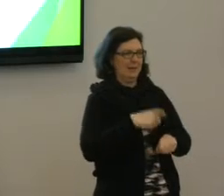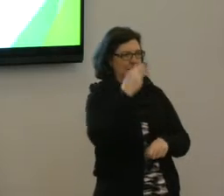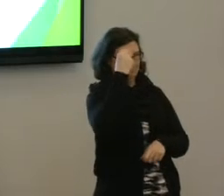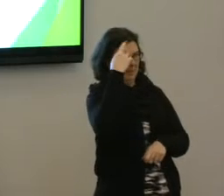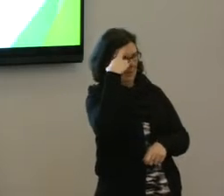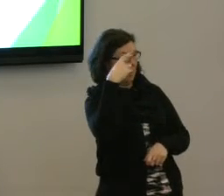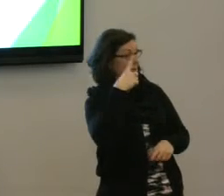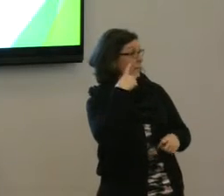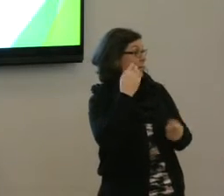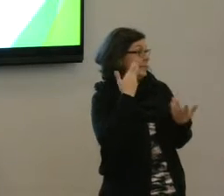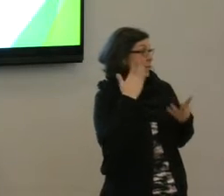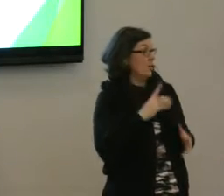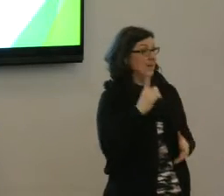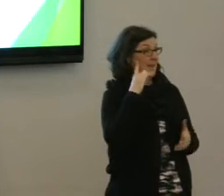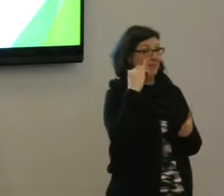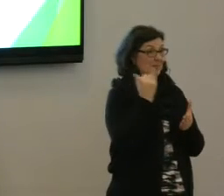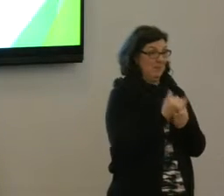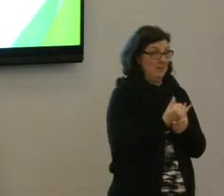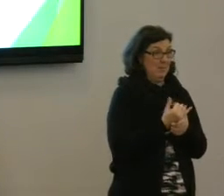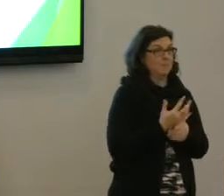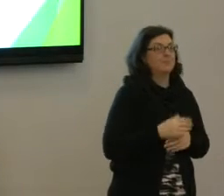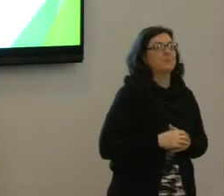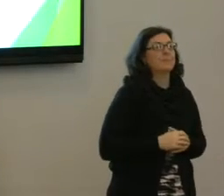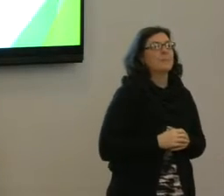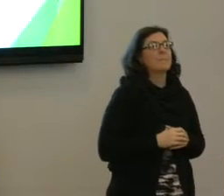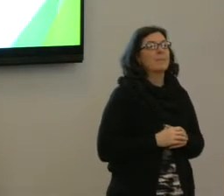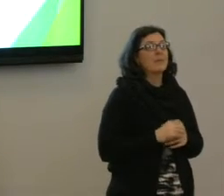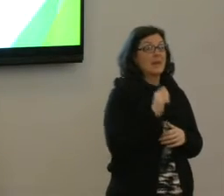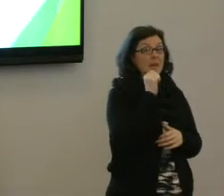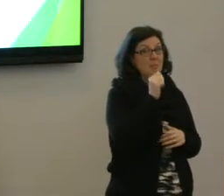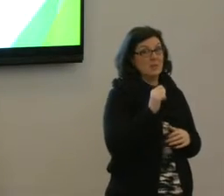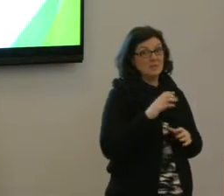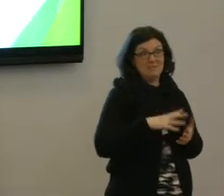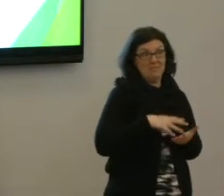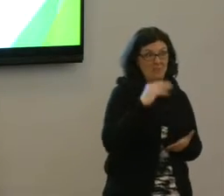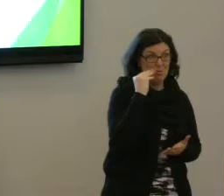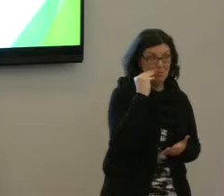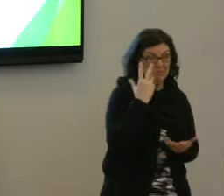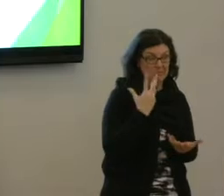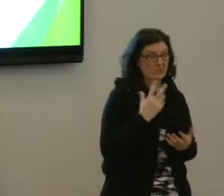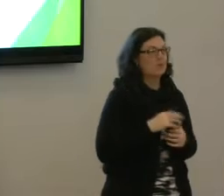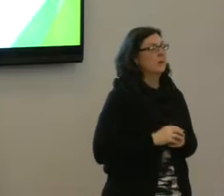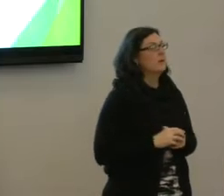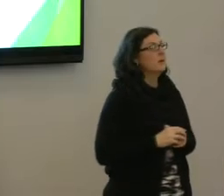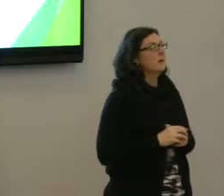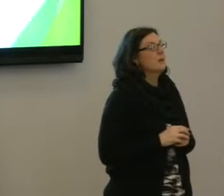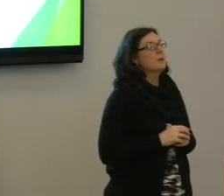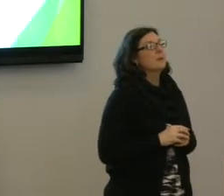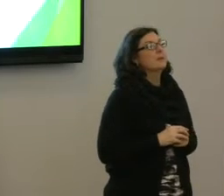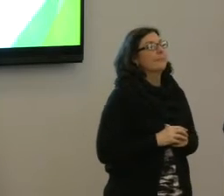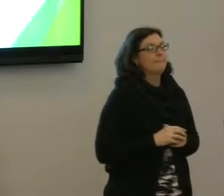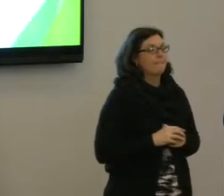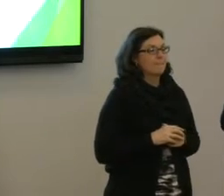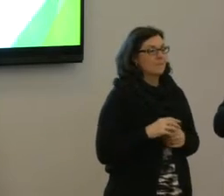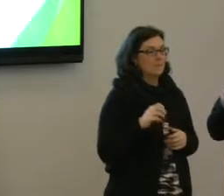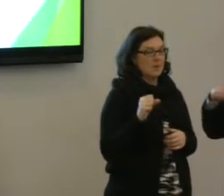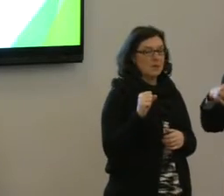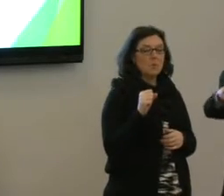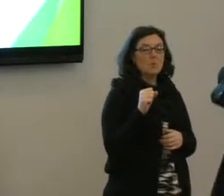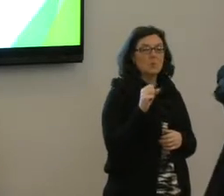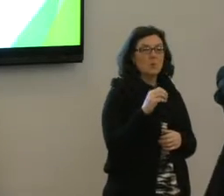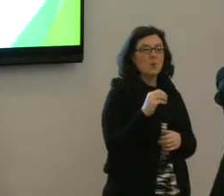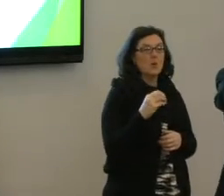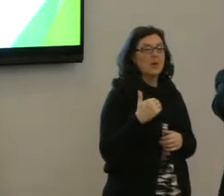didn't know he had hearing impairments and wasn't learning. And so he came and created this one of